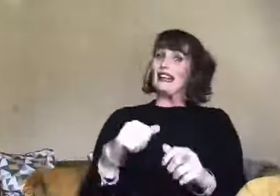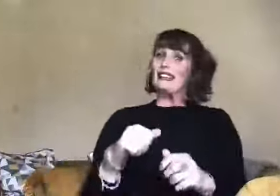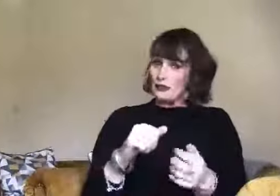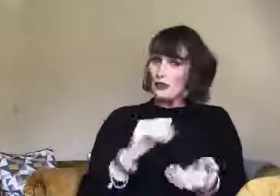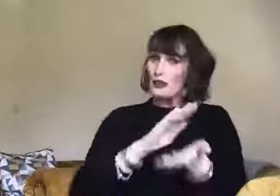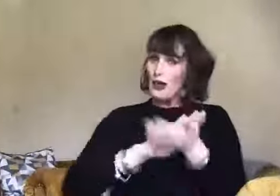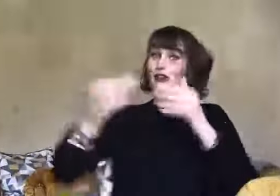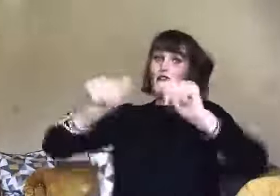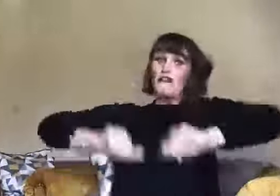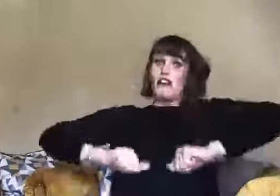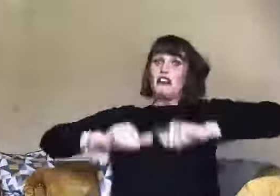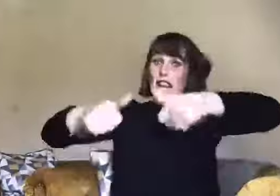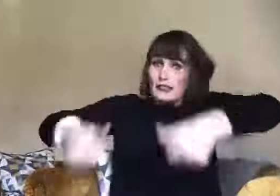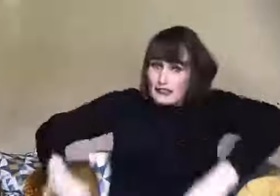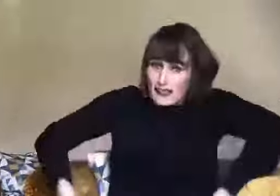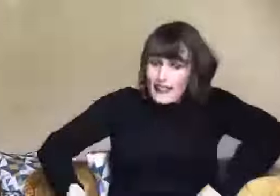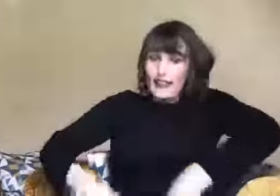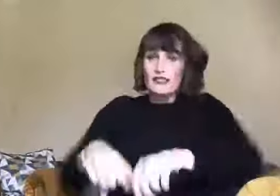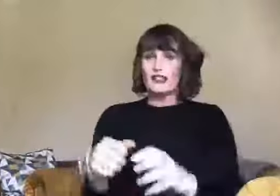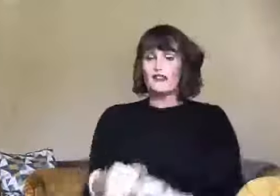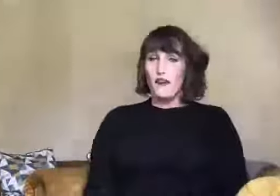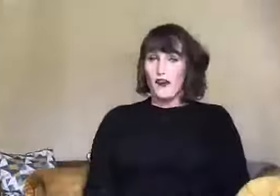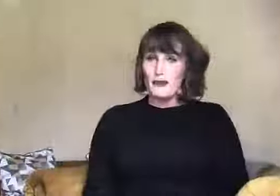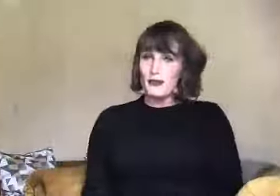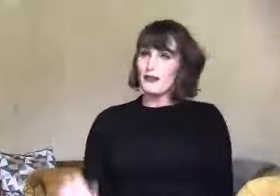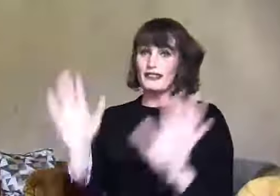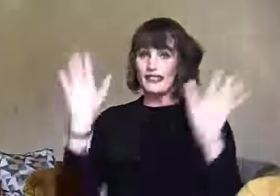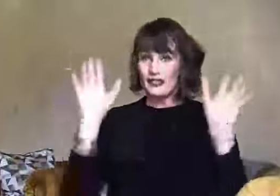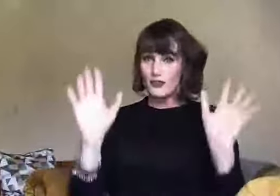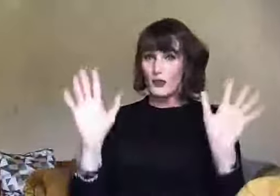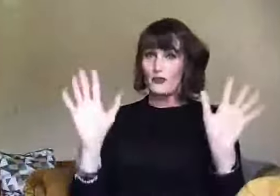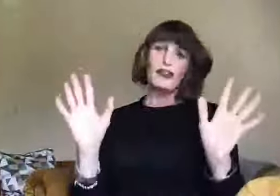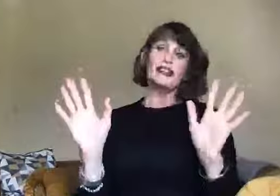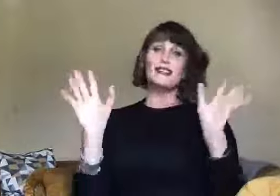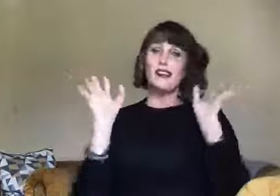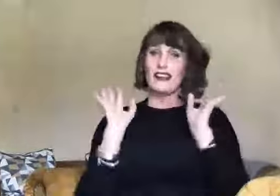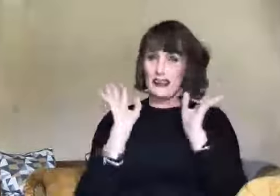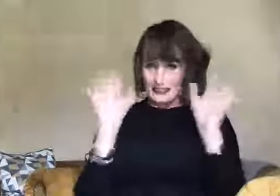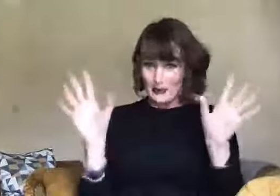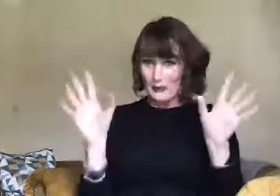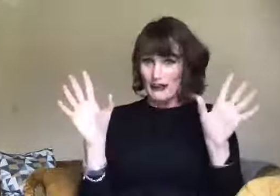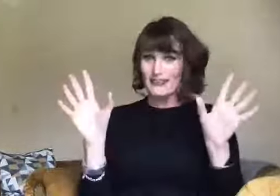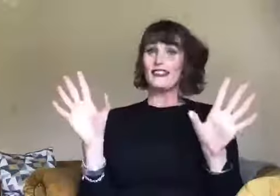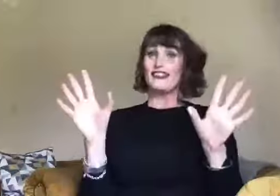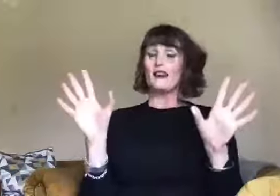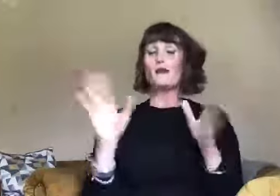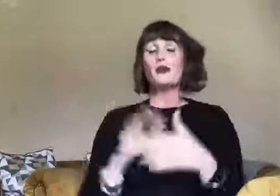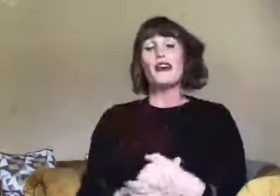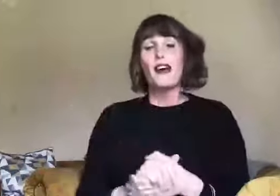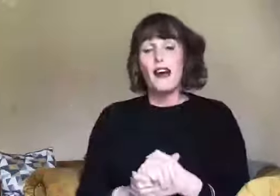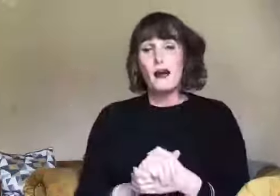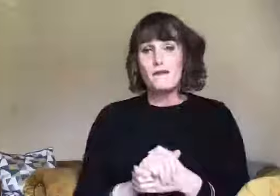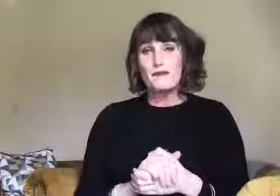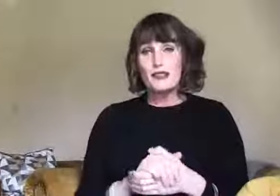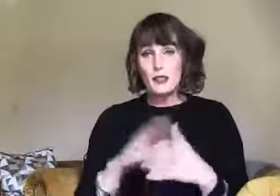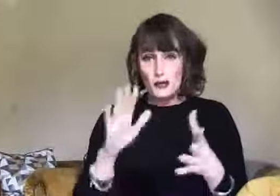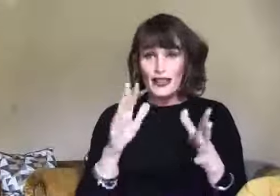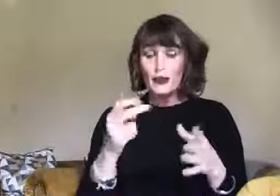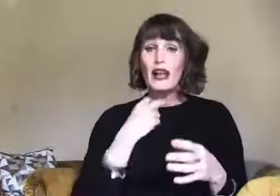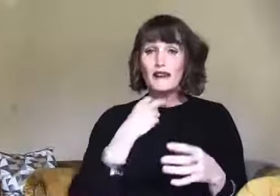is true. Hereford, that is like the farming community. No offense, I did not make the sign up. They all have